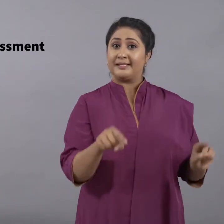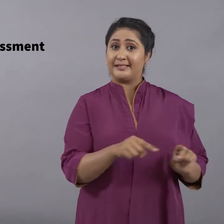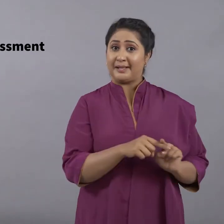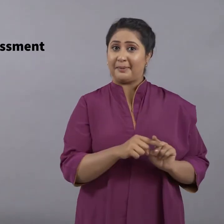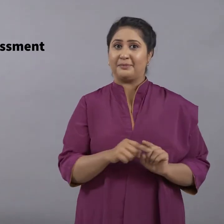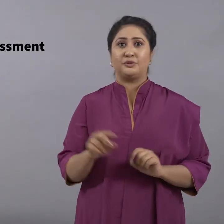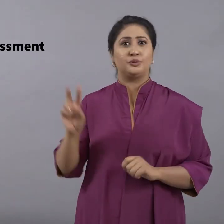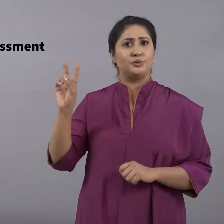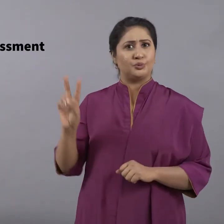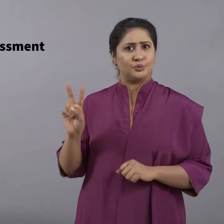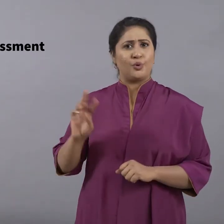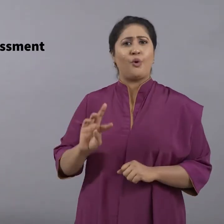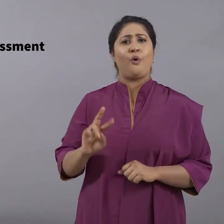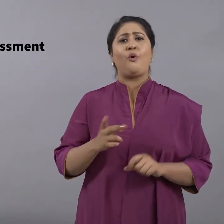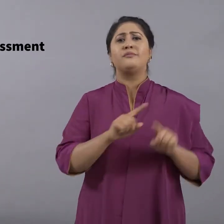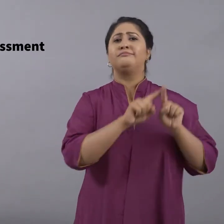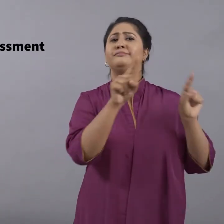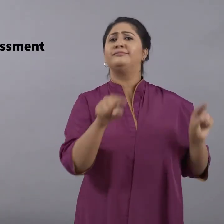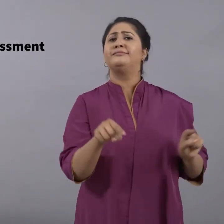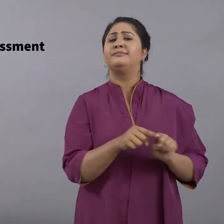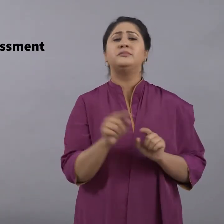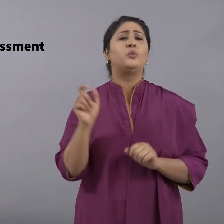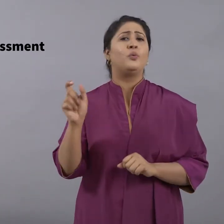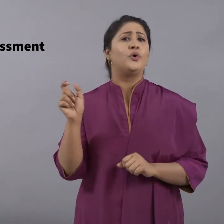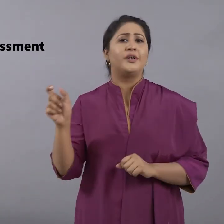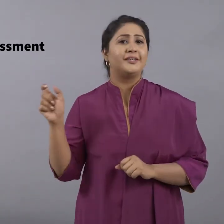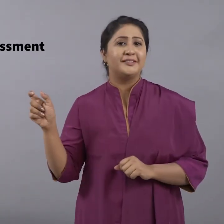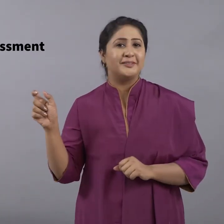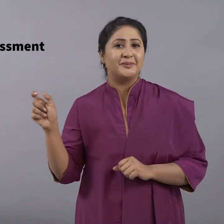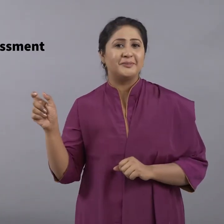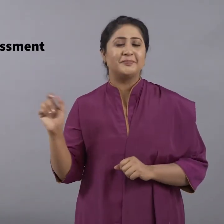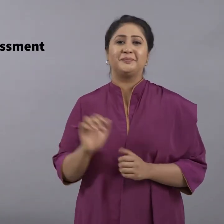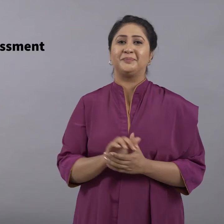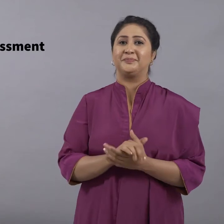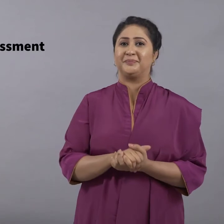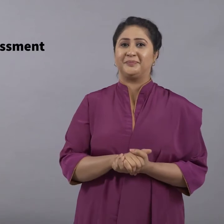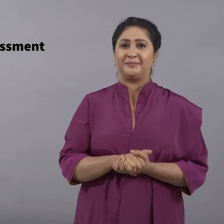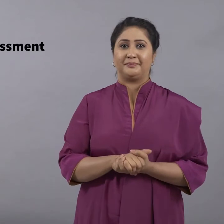Test Sample 2 and key words.